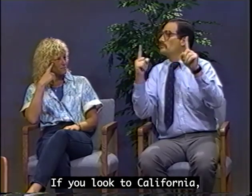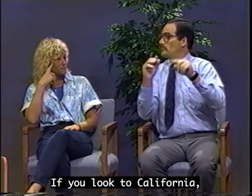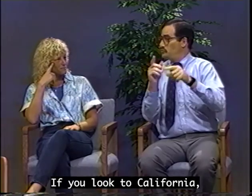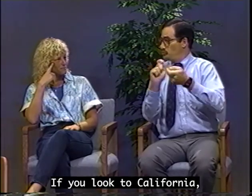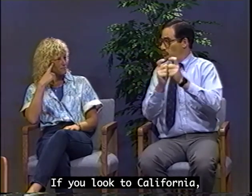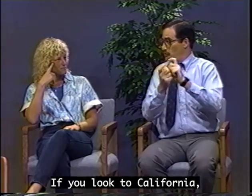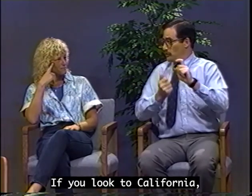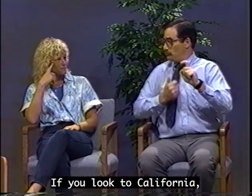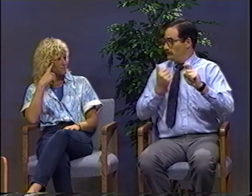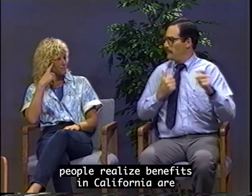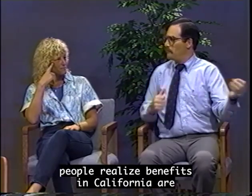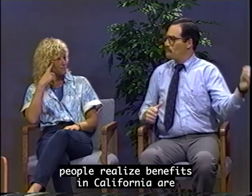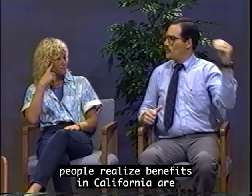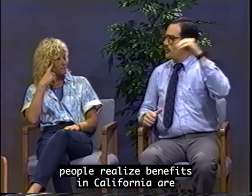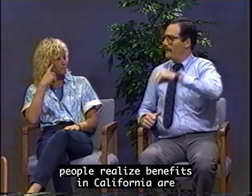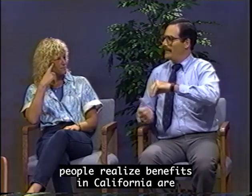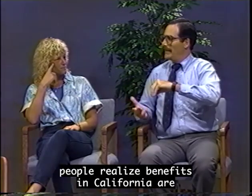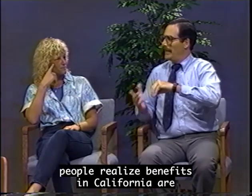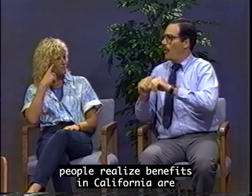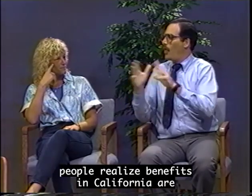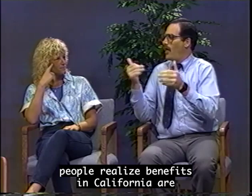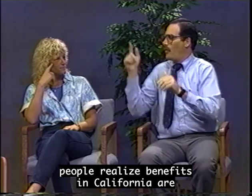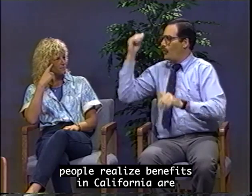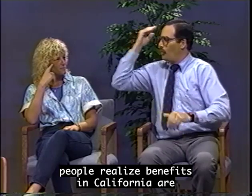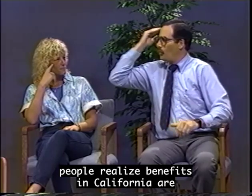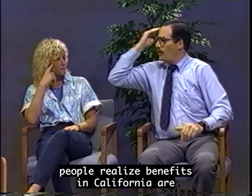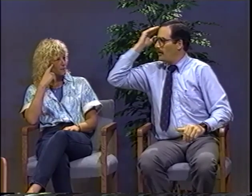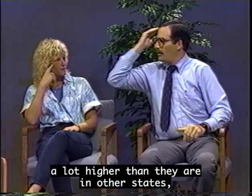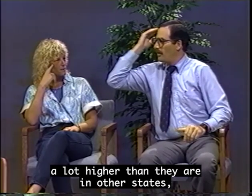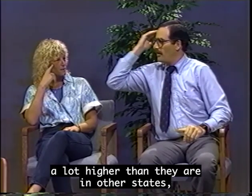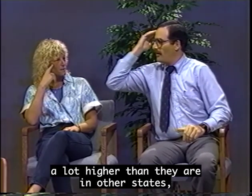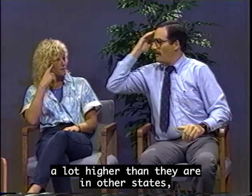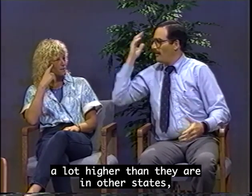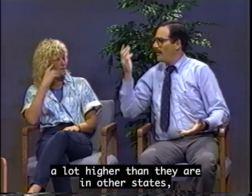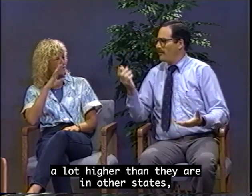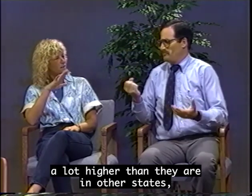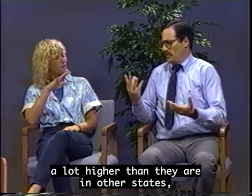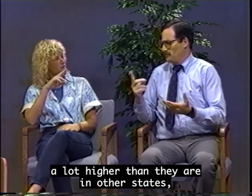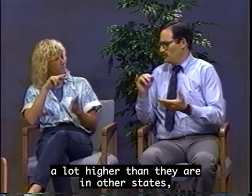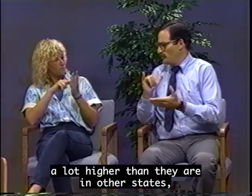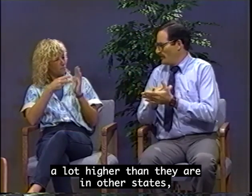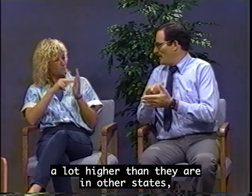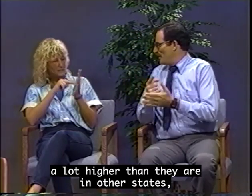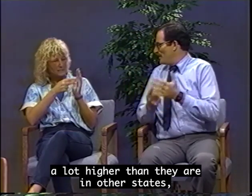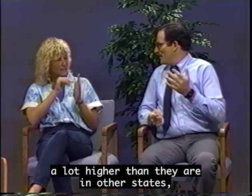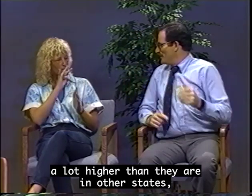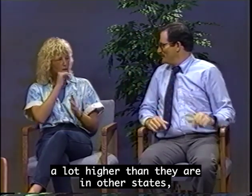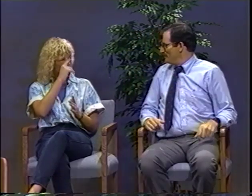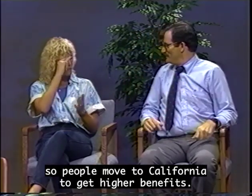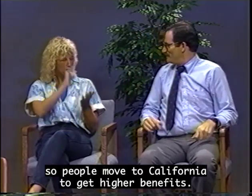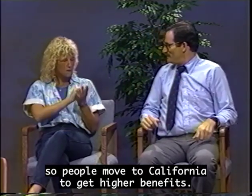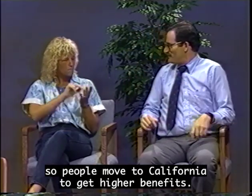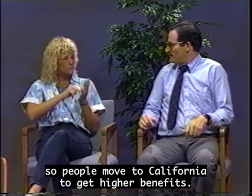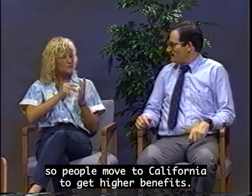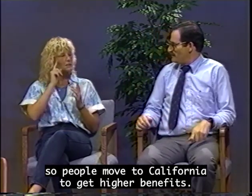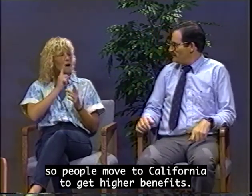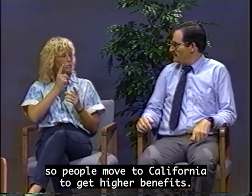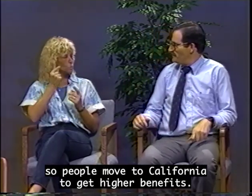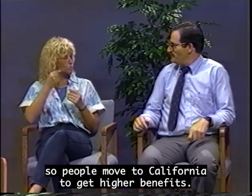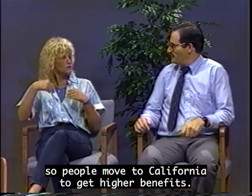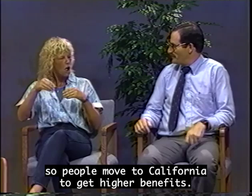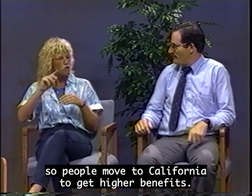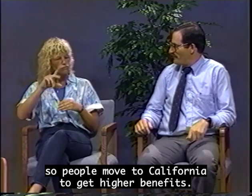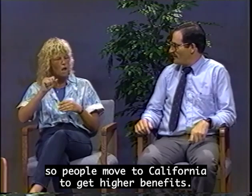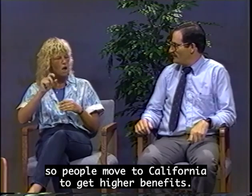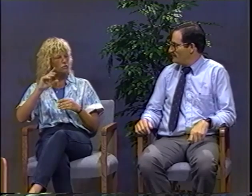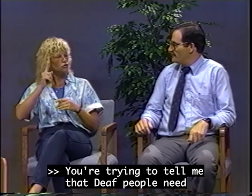If you look to California, people realize benefits in California are a lot higher than they are in other states. So people move to California